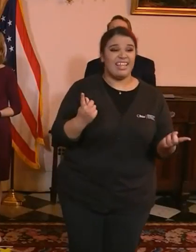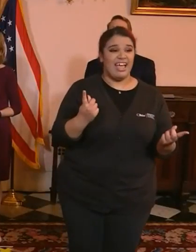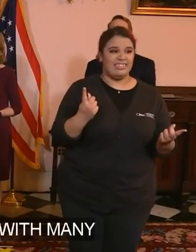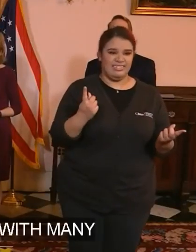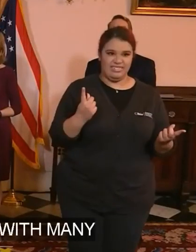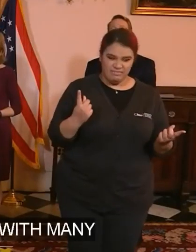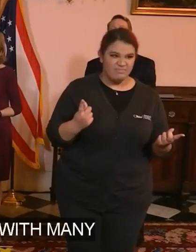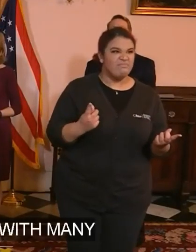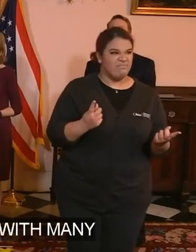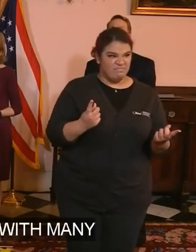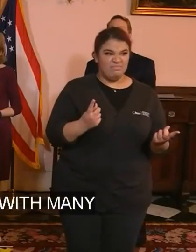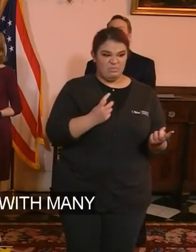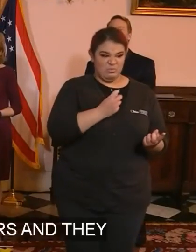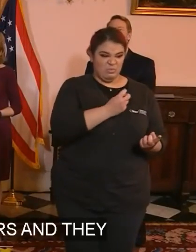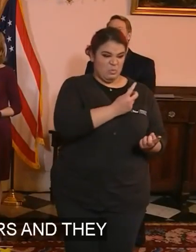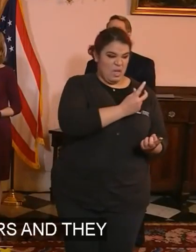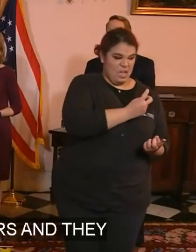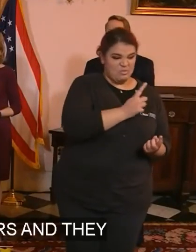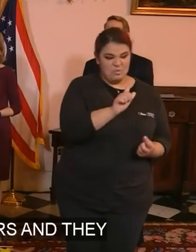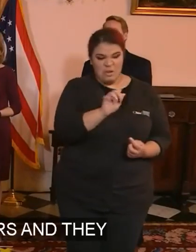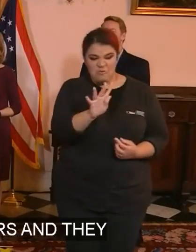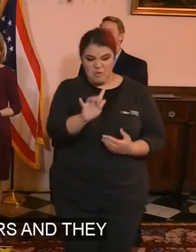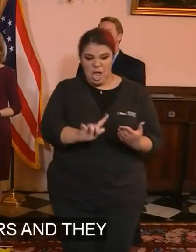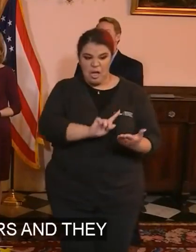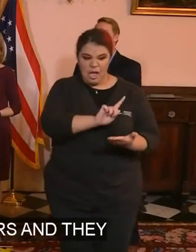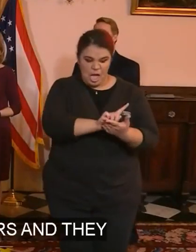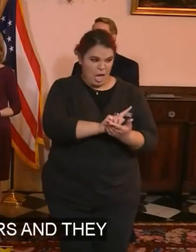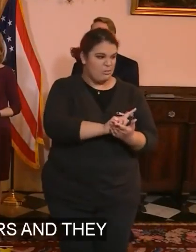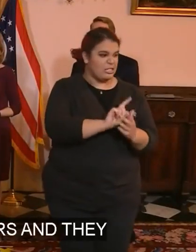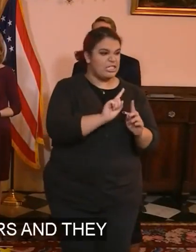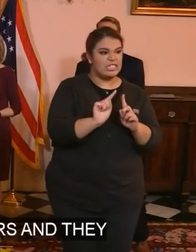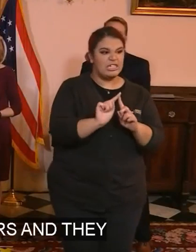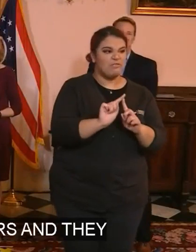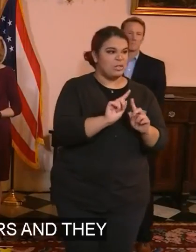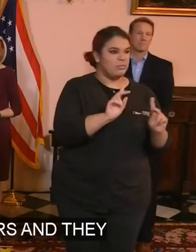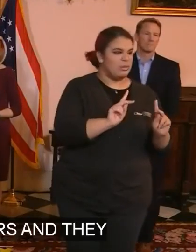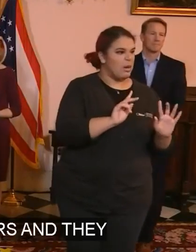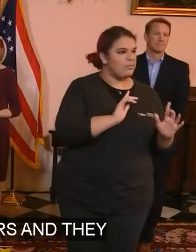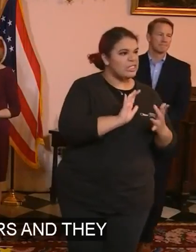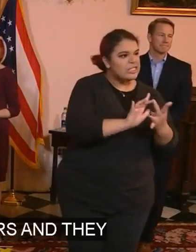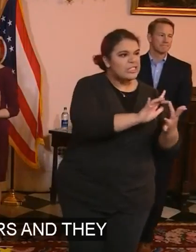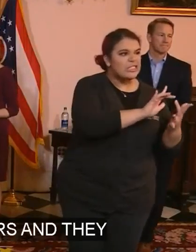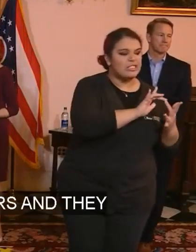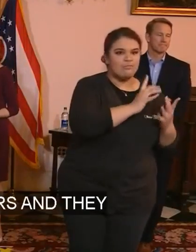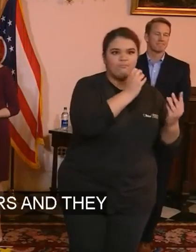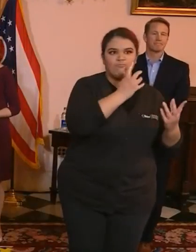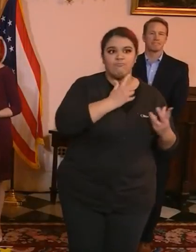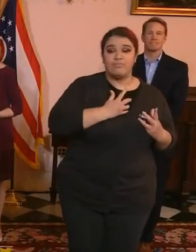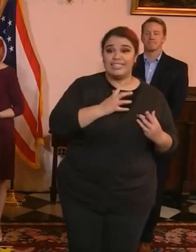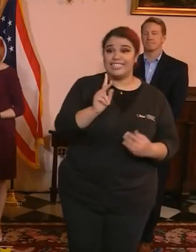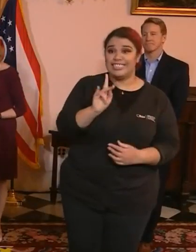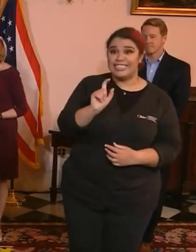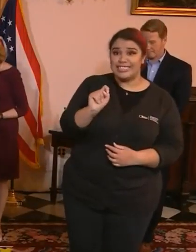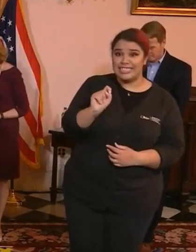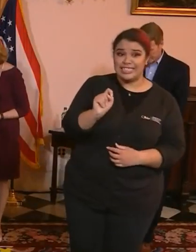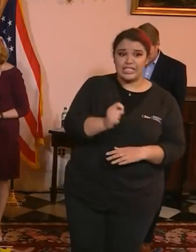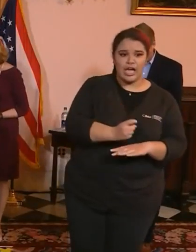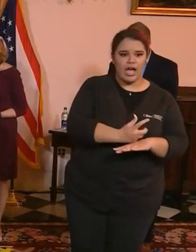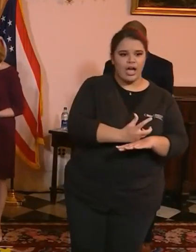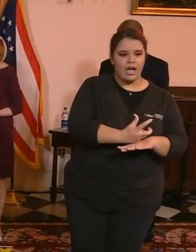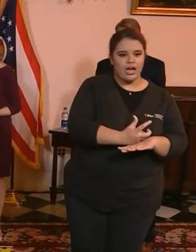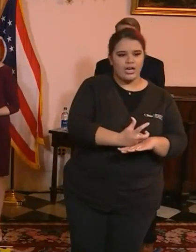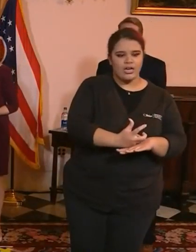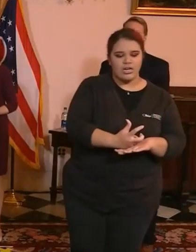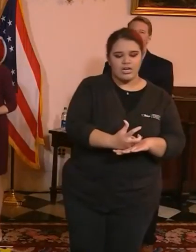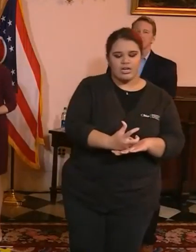hours, and they were running out of the actual kits that they use to do the swab. So they ramped up the ability to test,